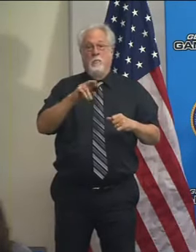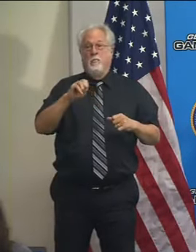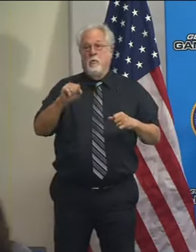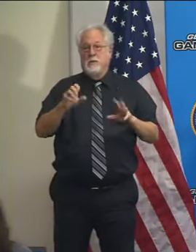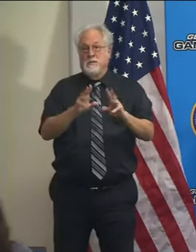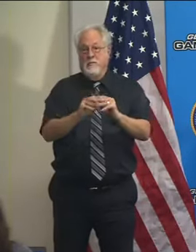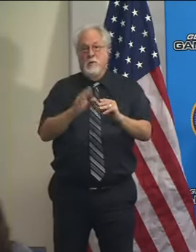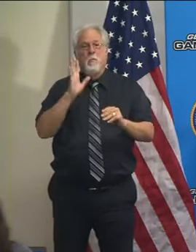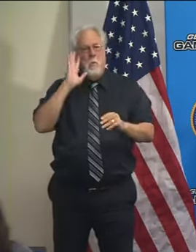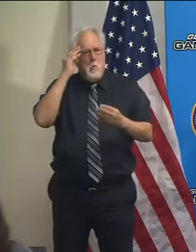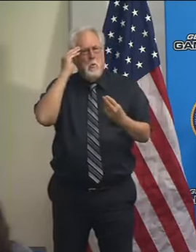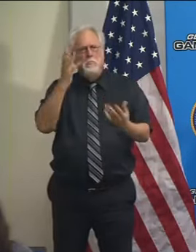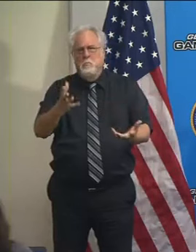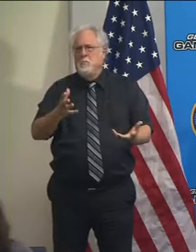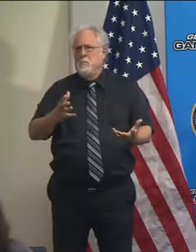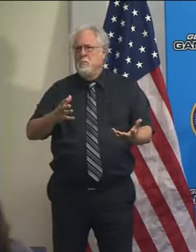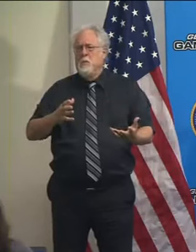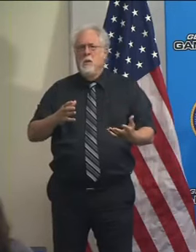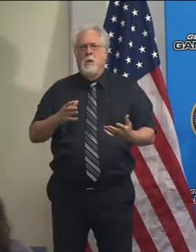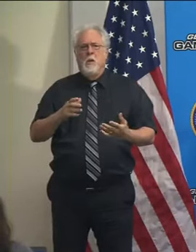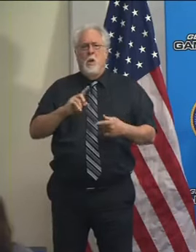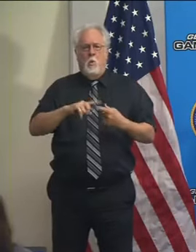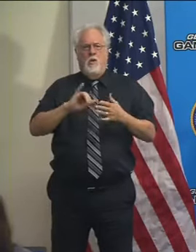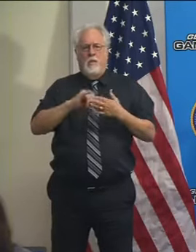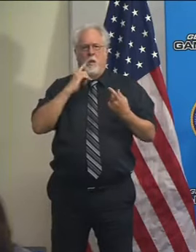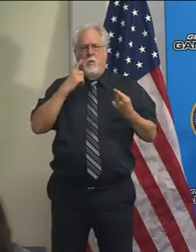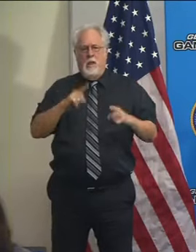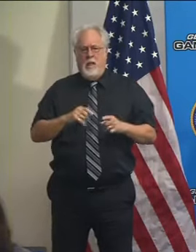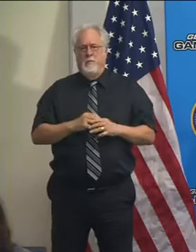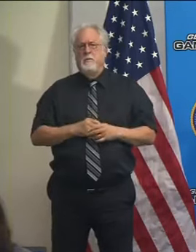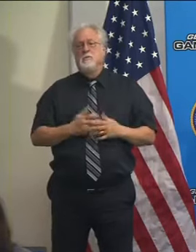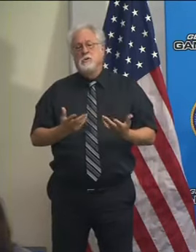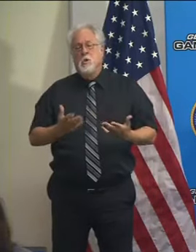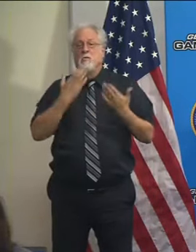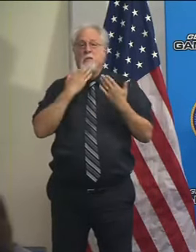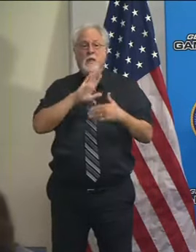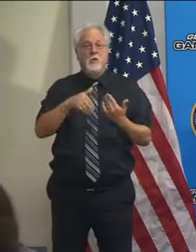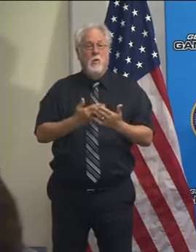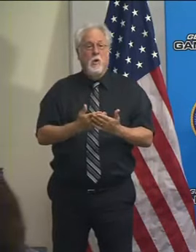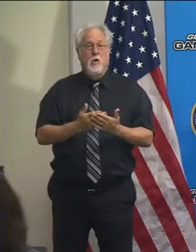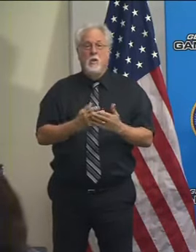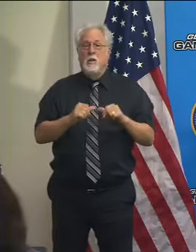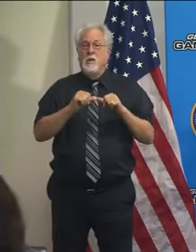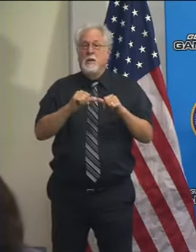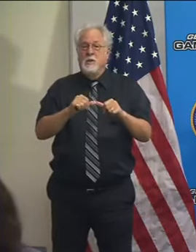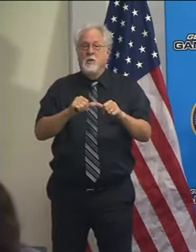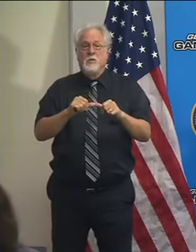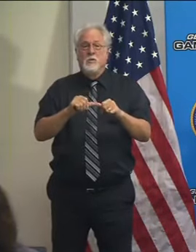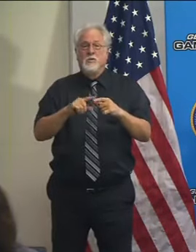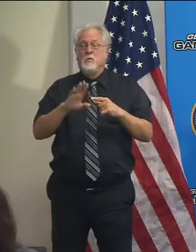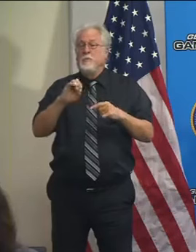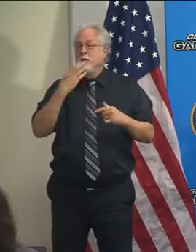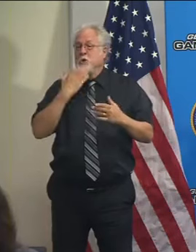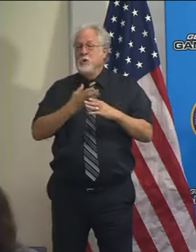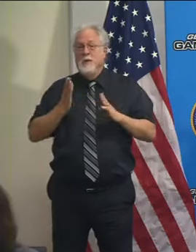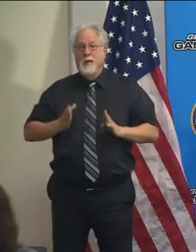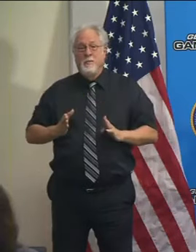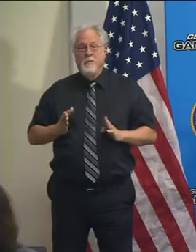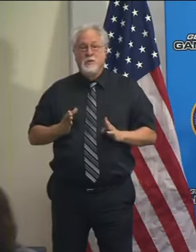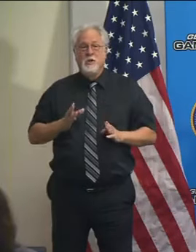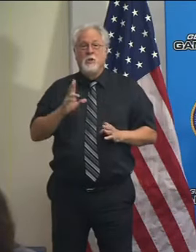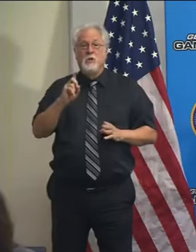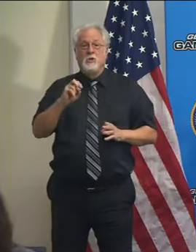but we will certainly let you know when that's going to happen. So thank you all. Continue to be good neighbors out there.